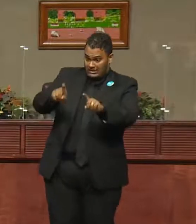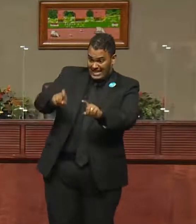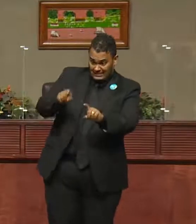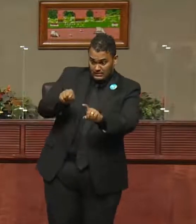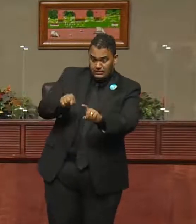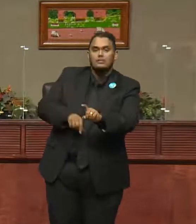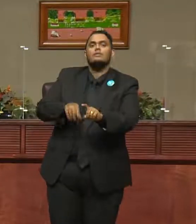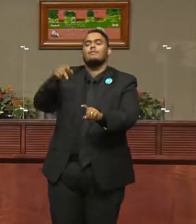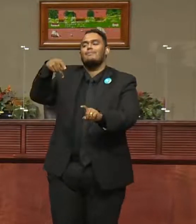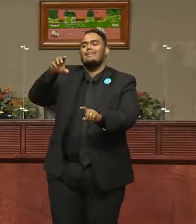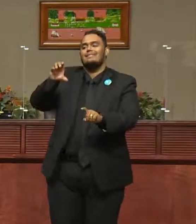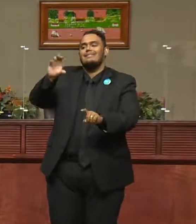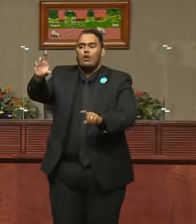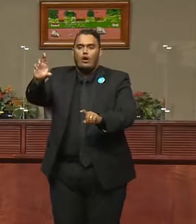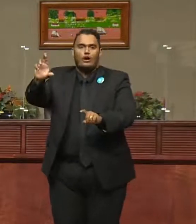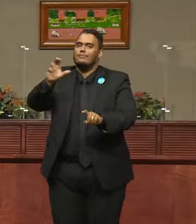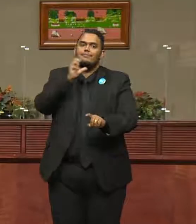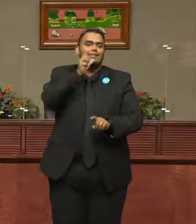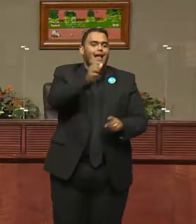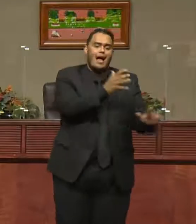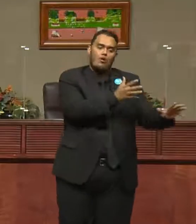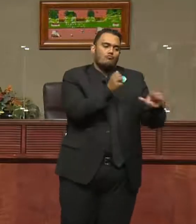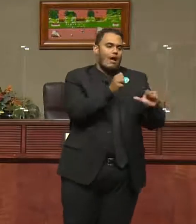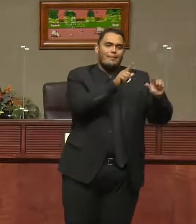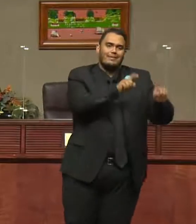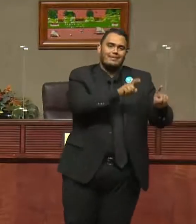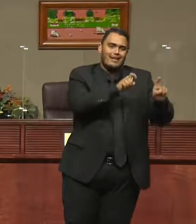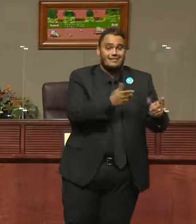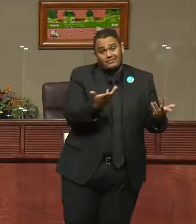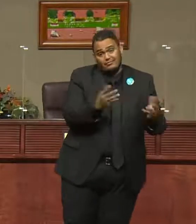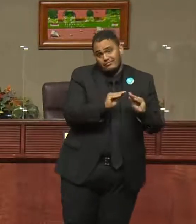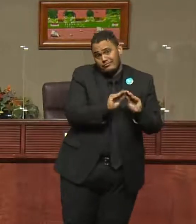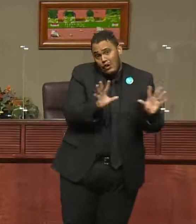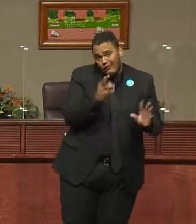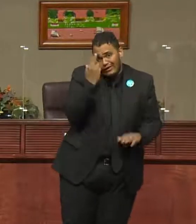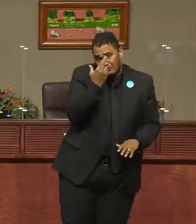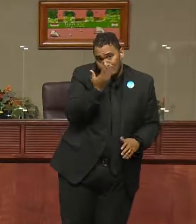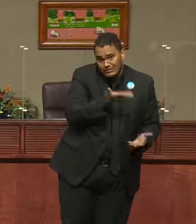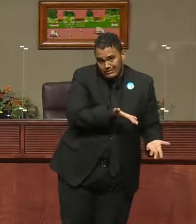for obvious reasons. And also the number of deaths are